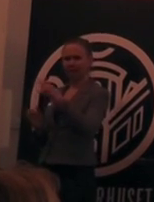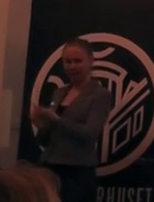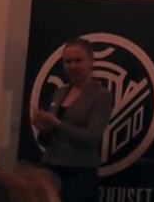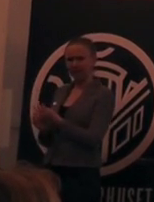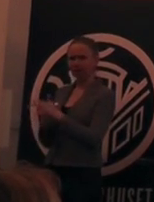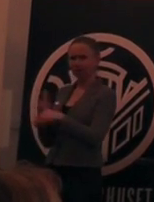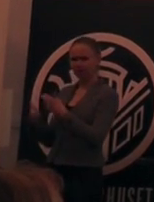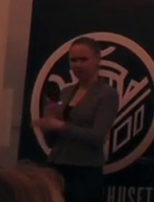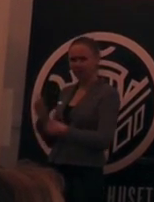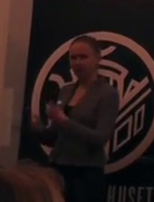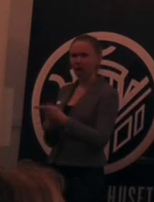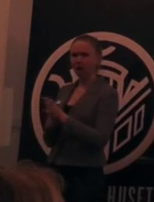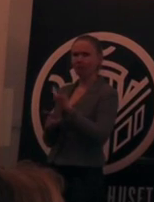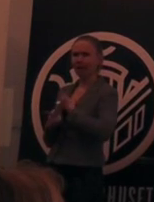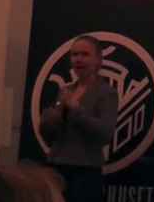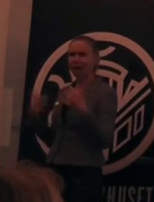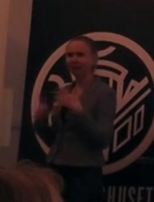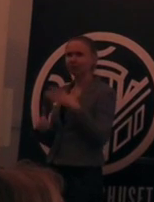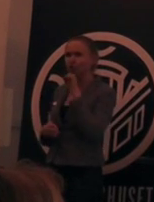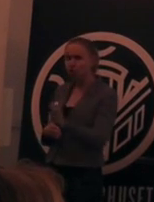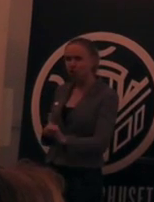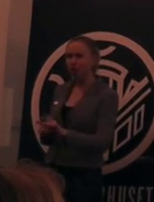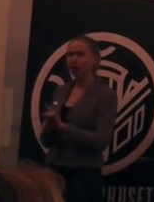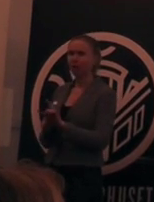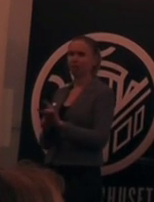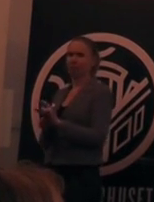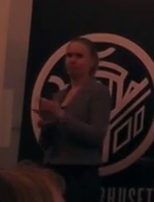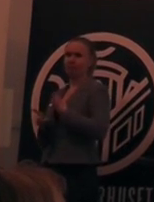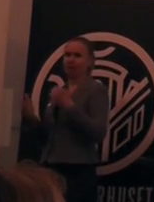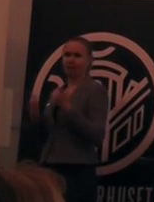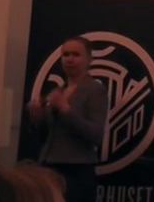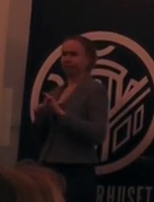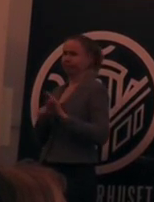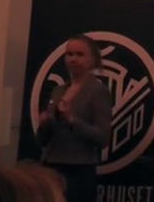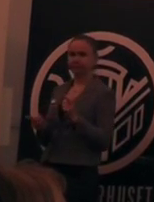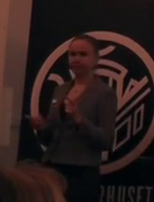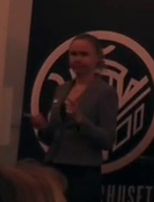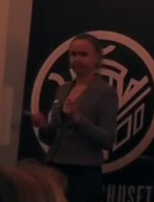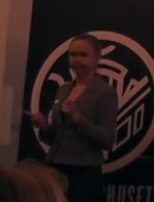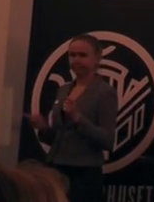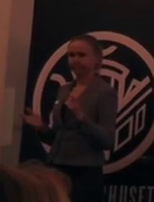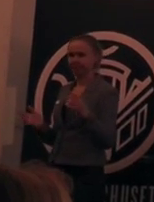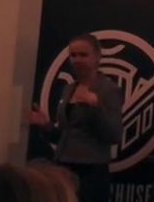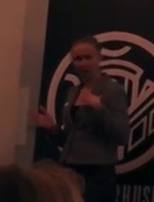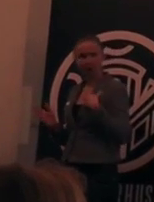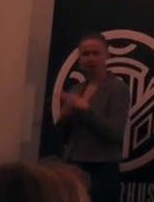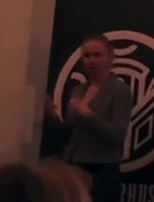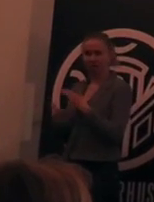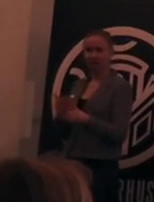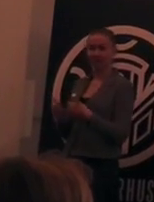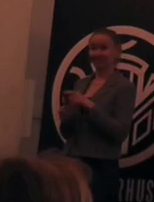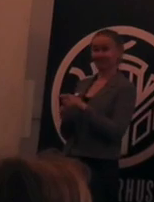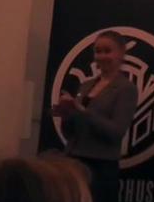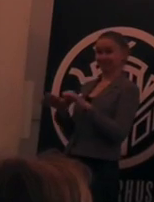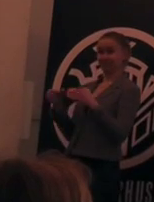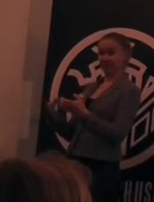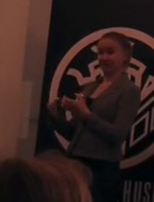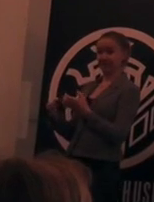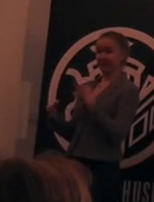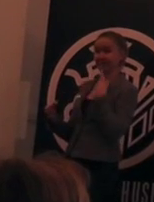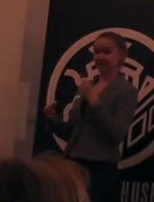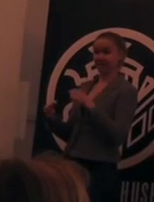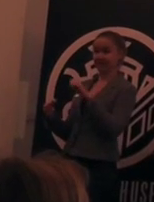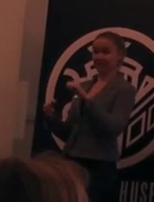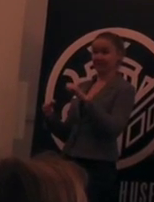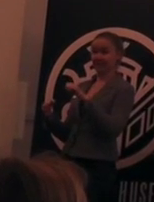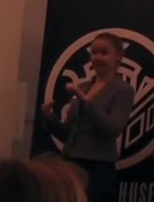has tremendous xenophobia, anti-Semitic, anti-women, they said that it was a loss